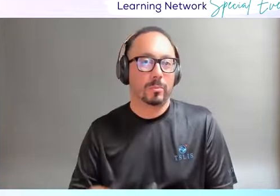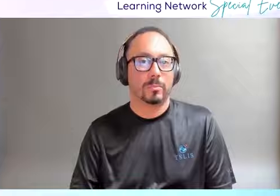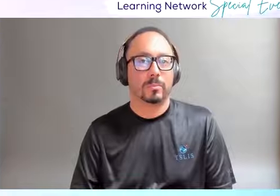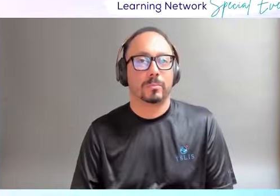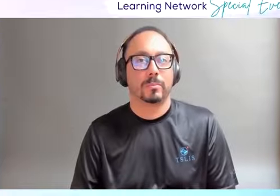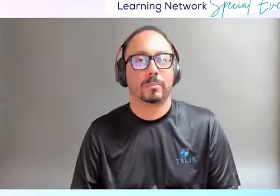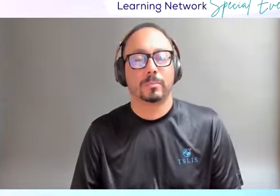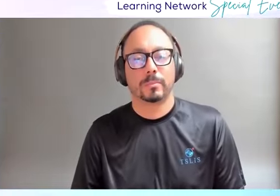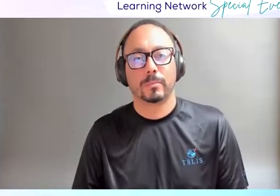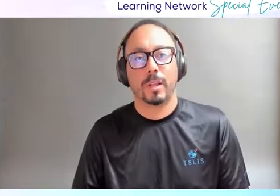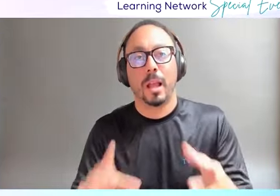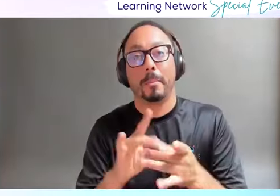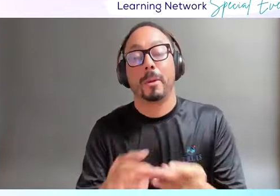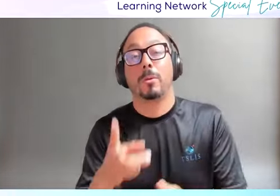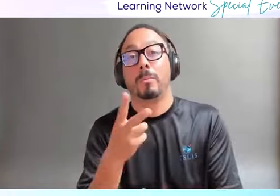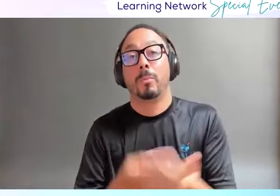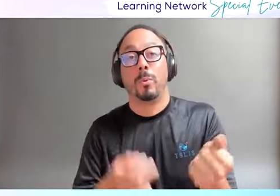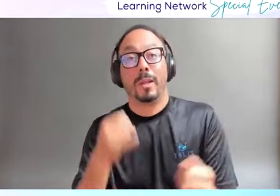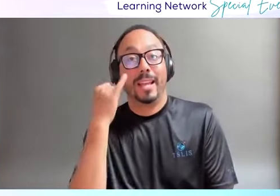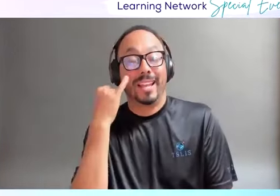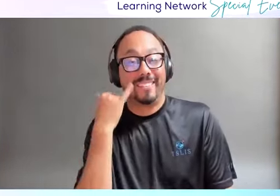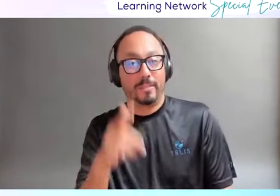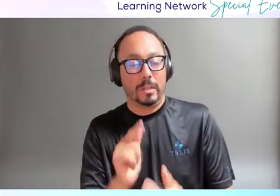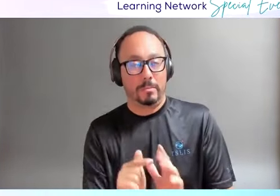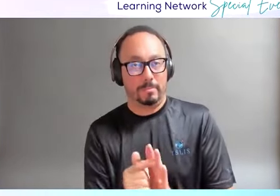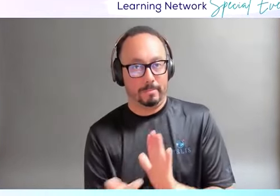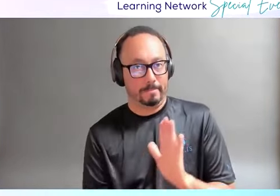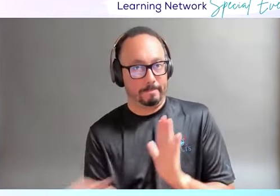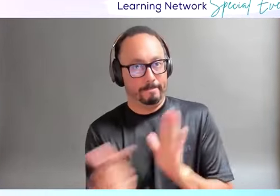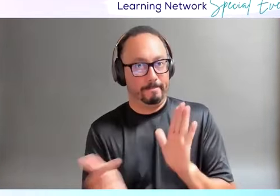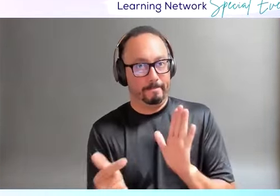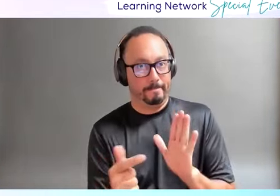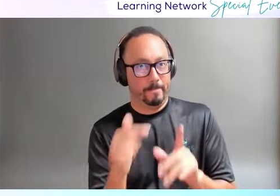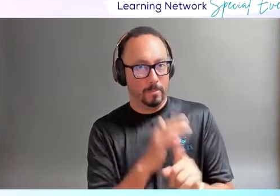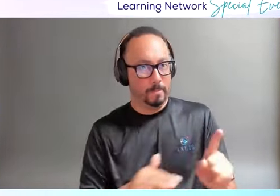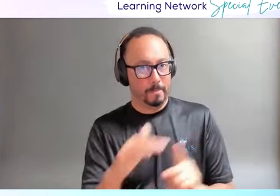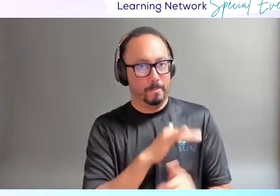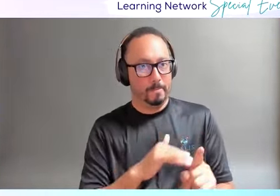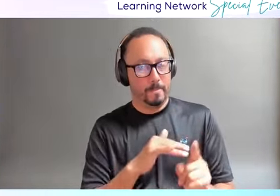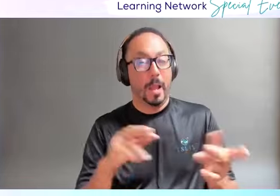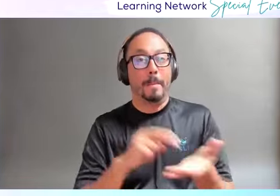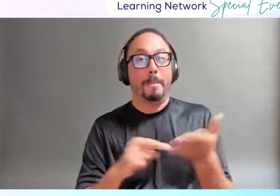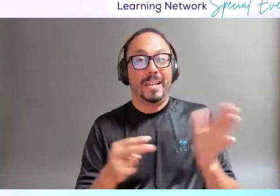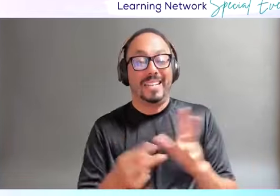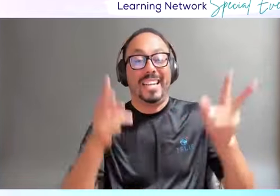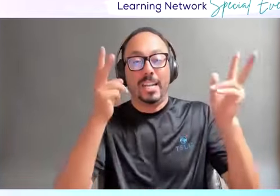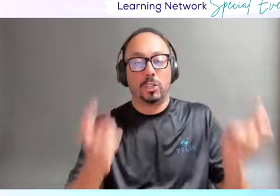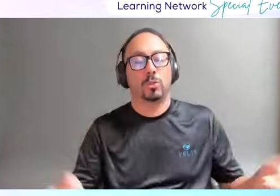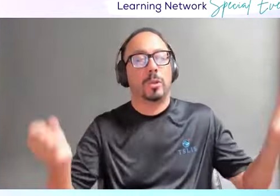cases, if you're in an illegal context, you're entering into a whole range of other issues that are